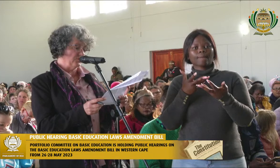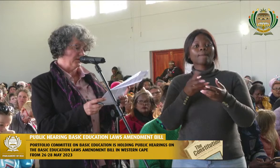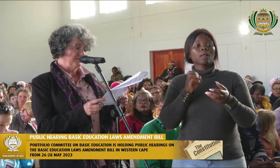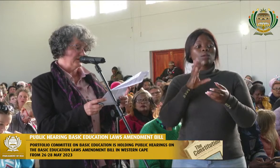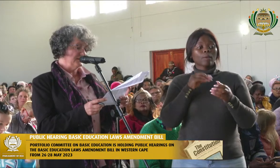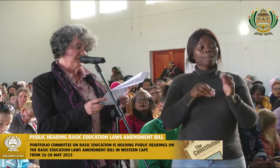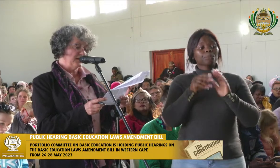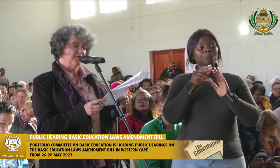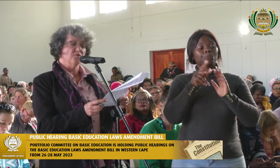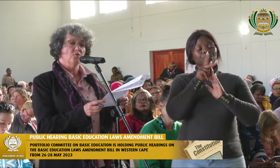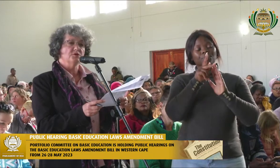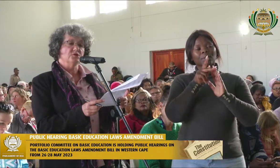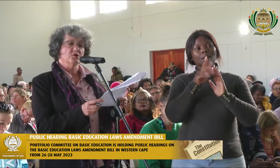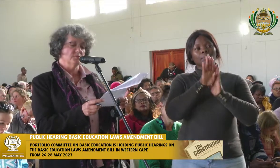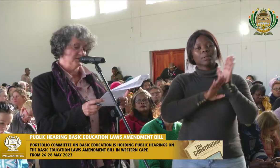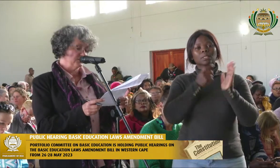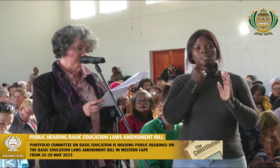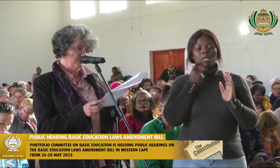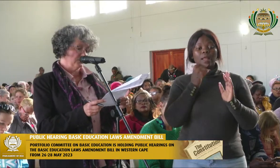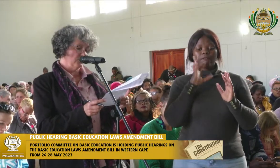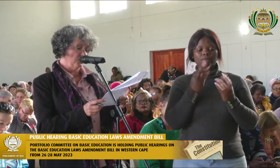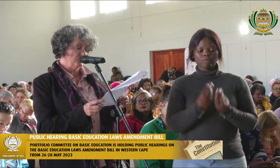exclude children if they did not have all the